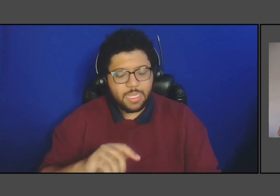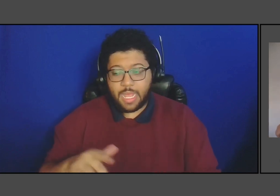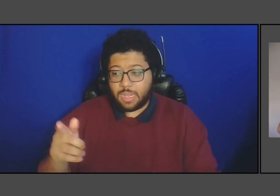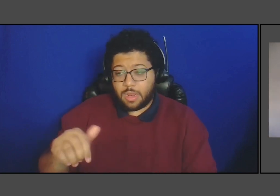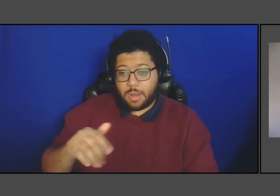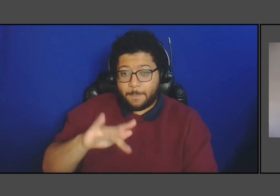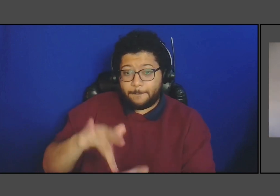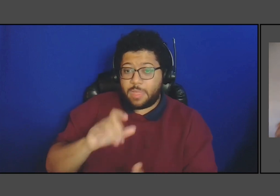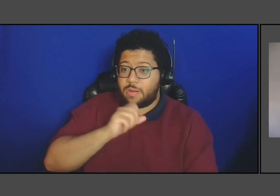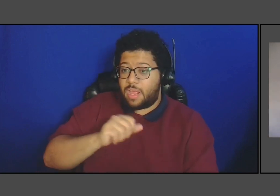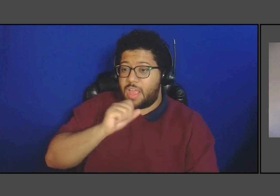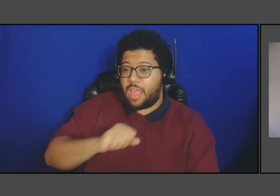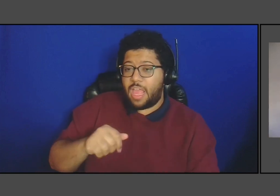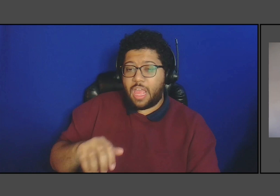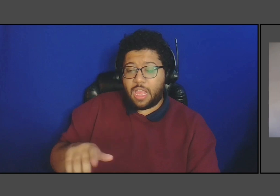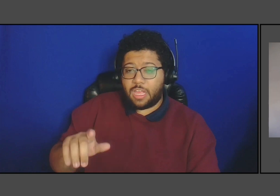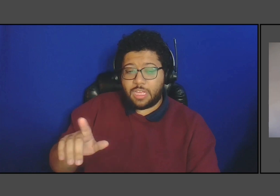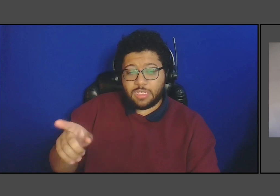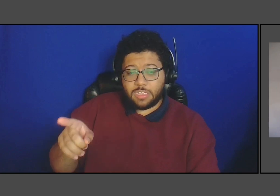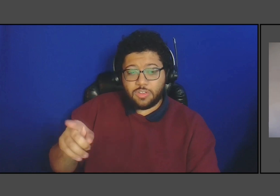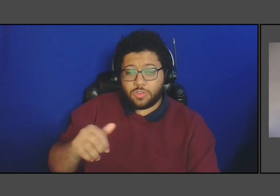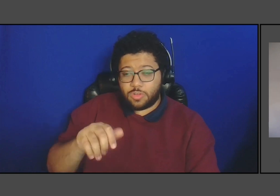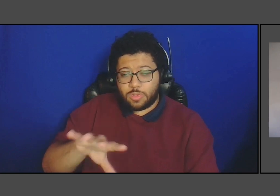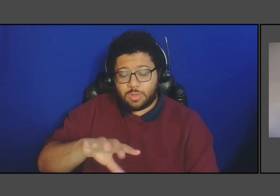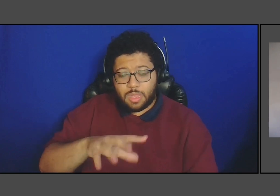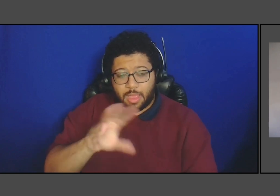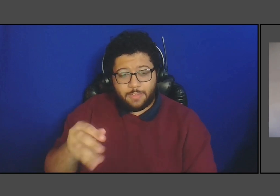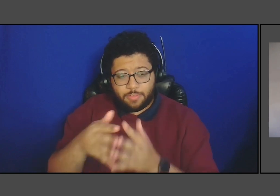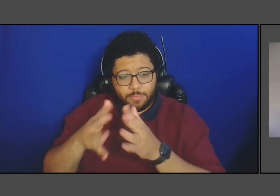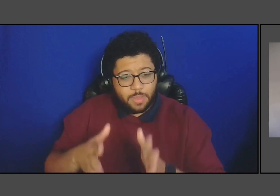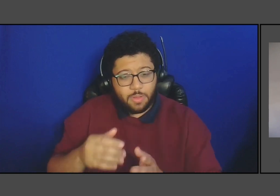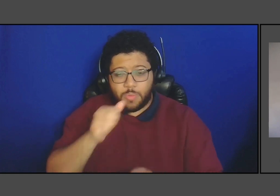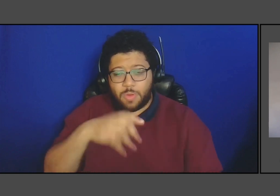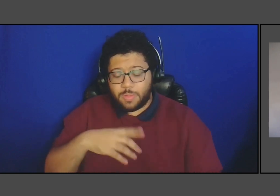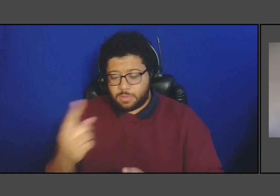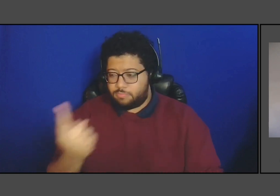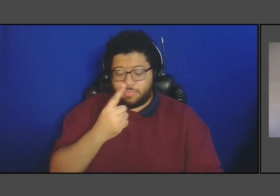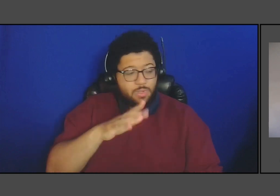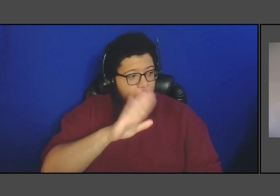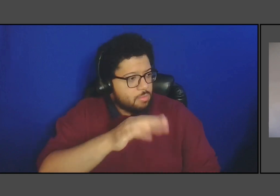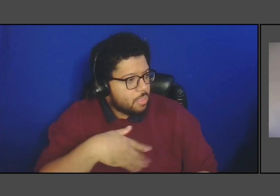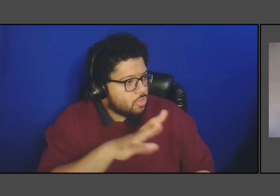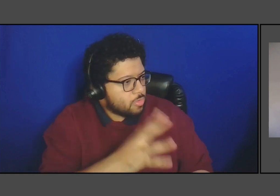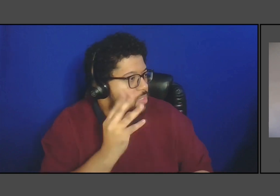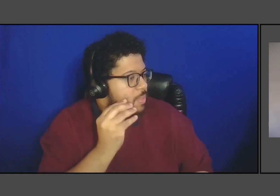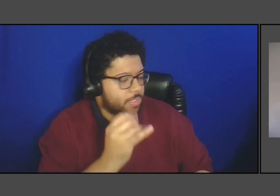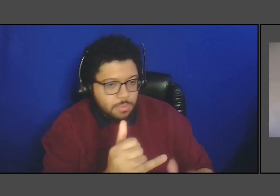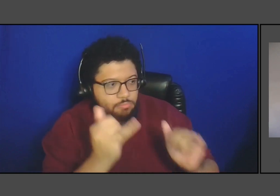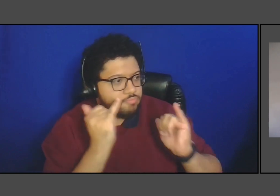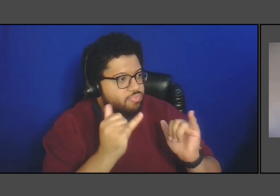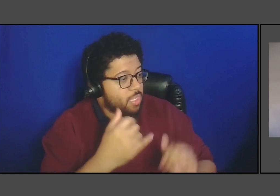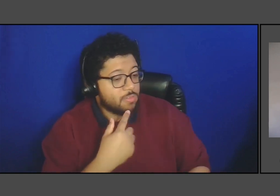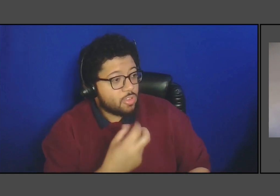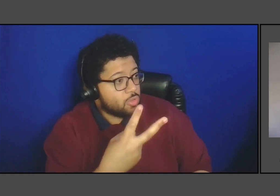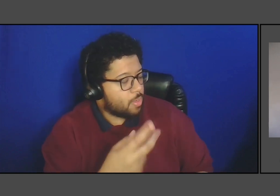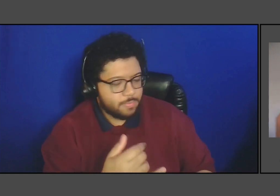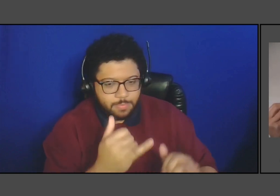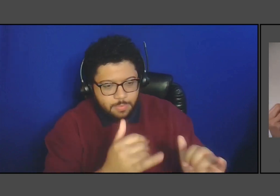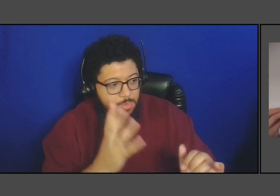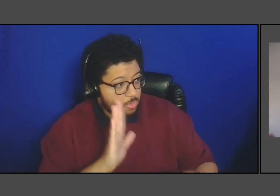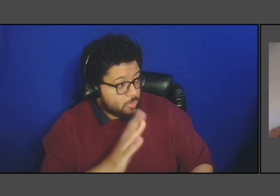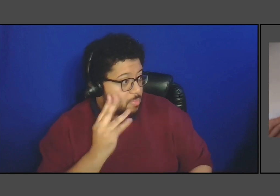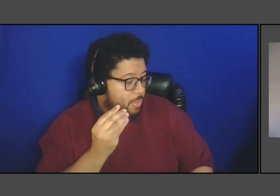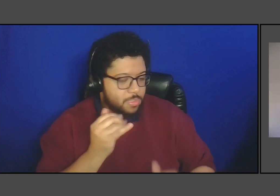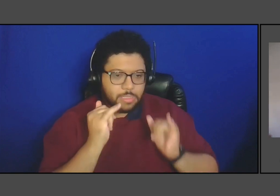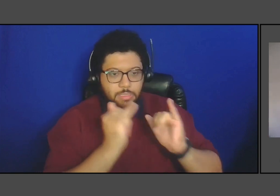"That 12-year-old in your film, that's me. That's how I grew up." And I was so happy that she came to tell me that, because